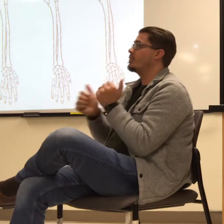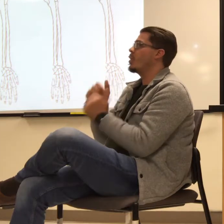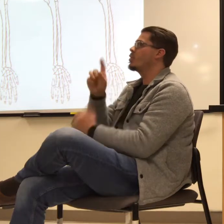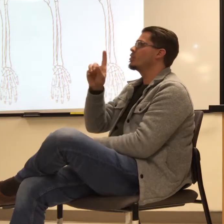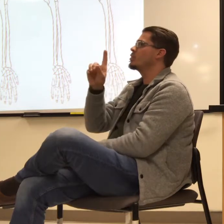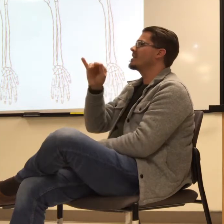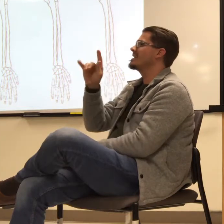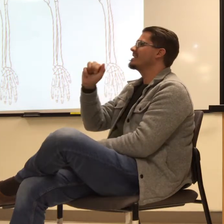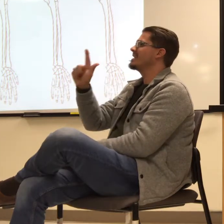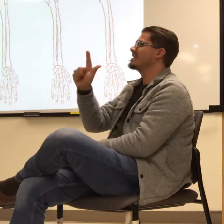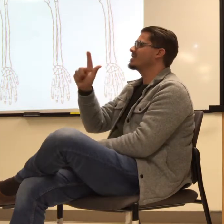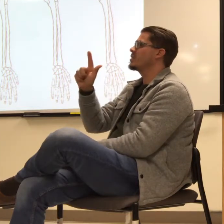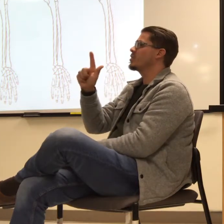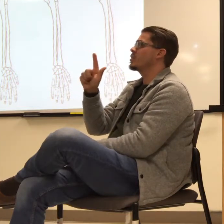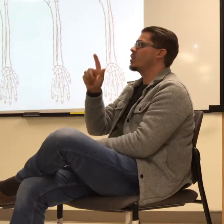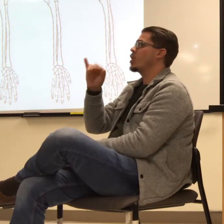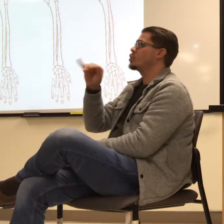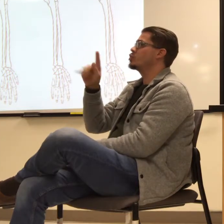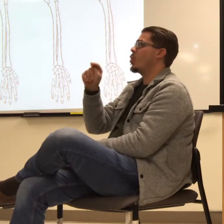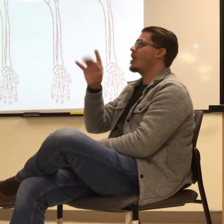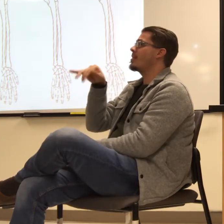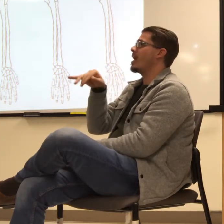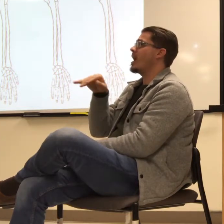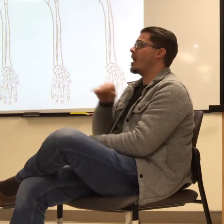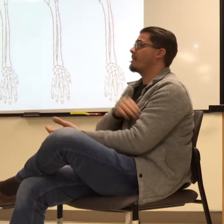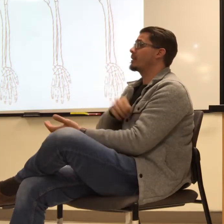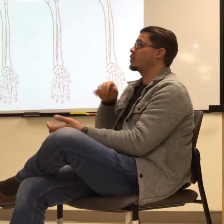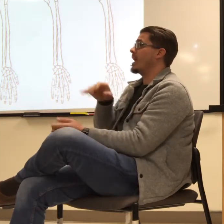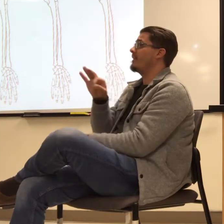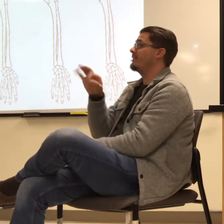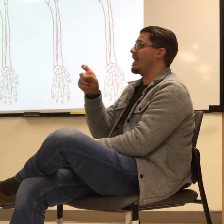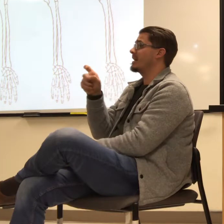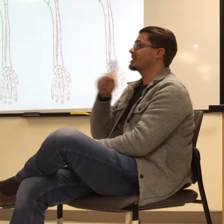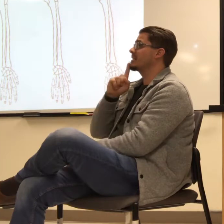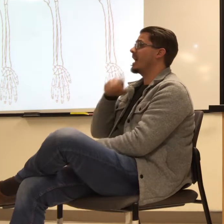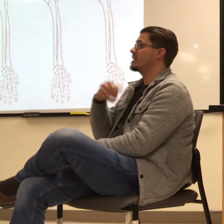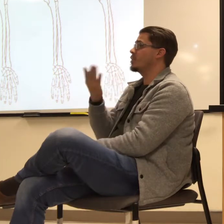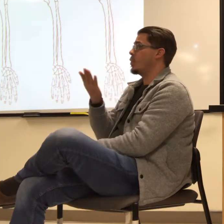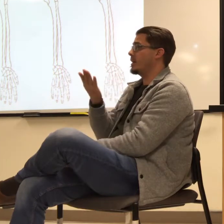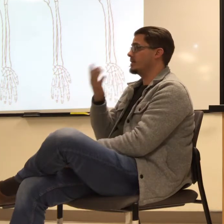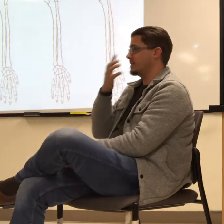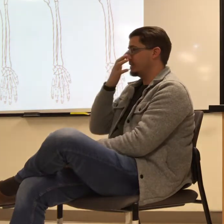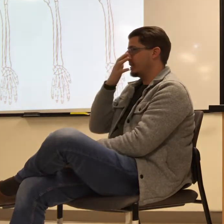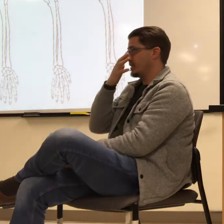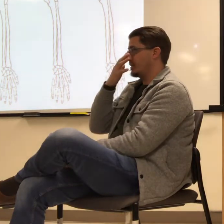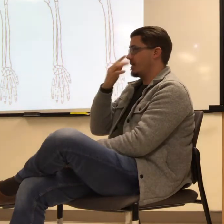distal joint this muscle can flex? And the answer was